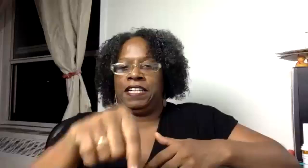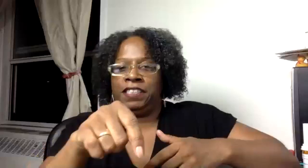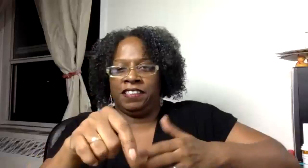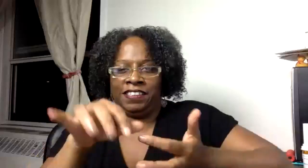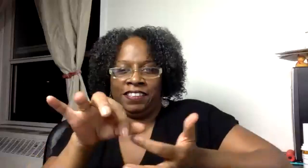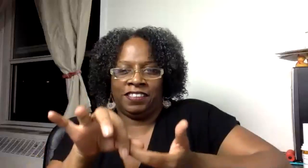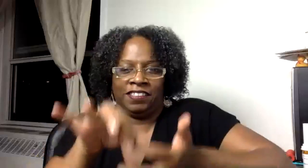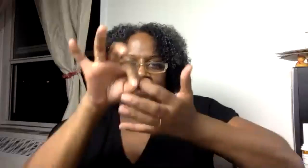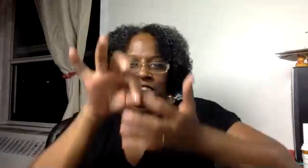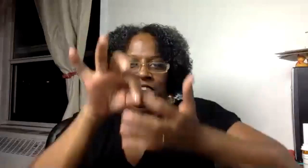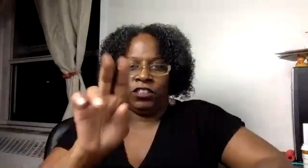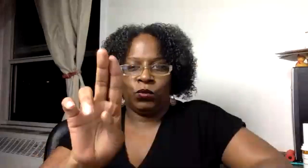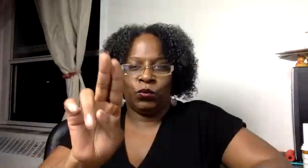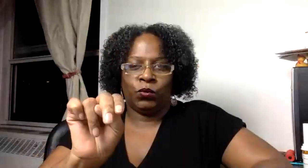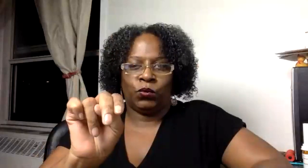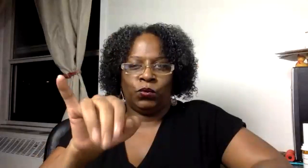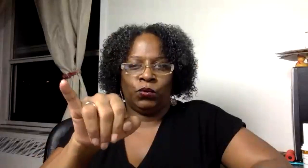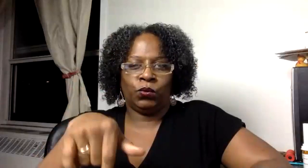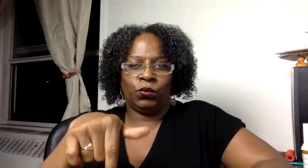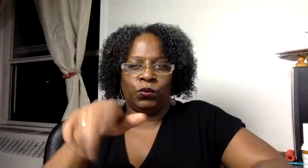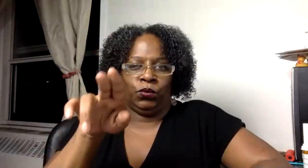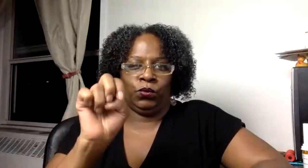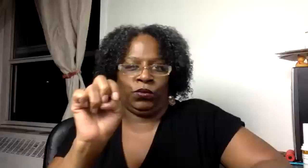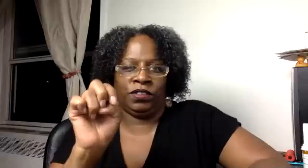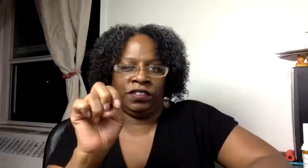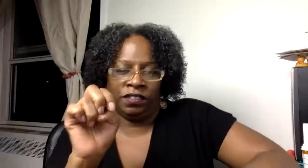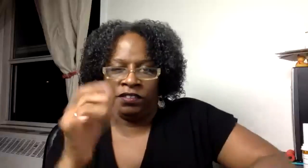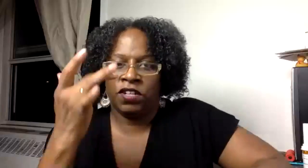All right, sorry, right now we have a special